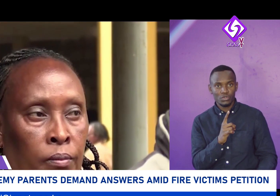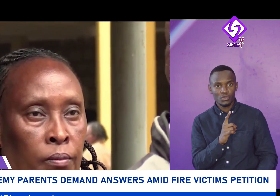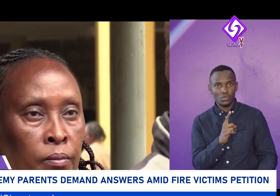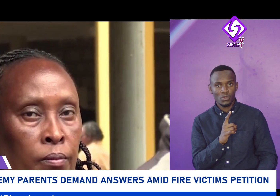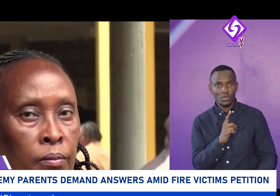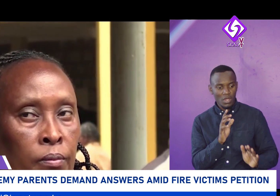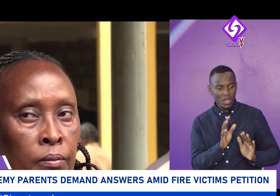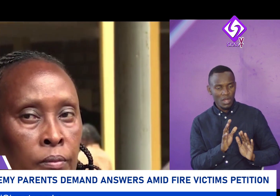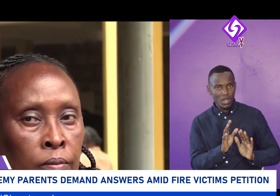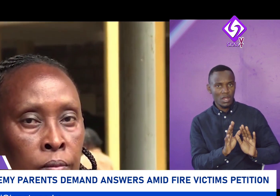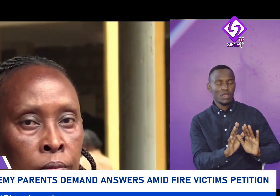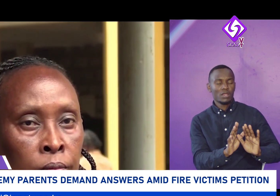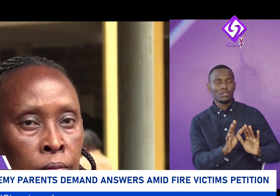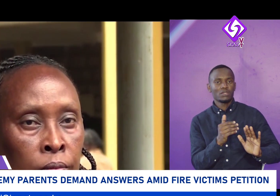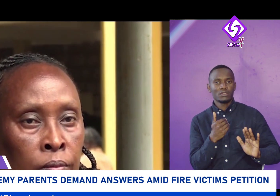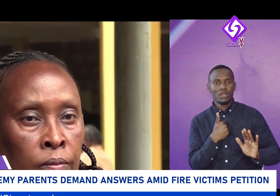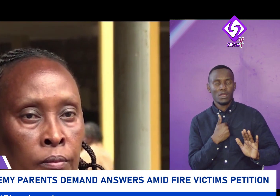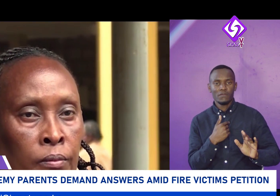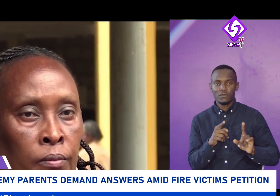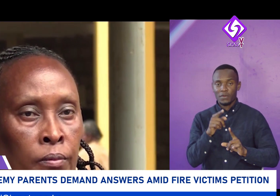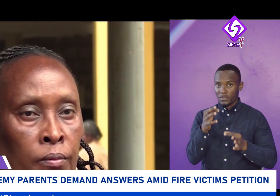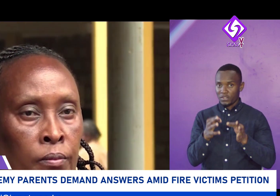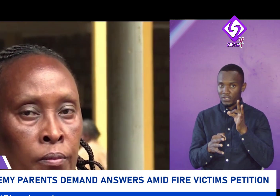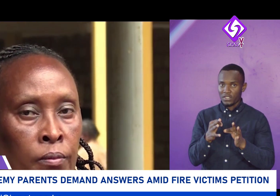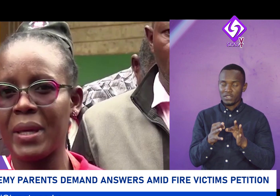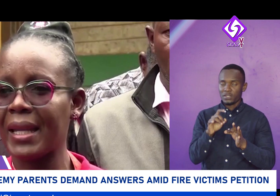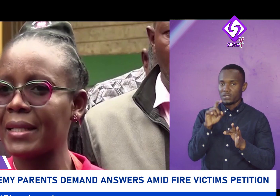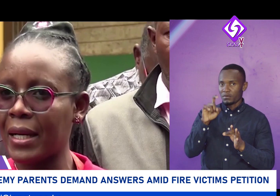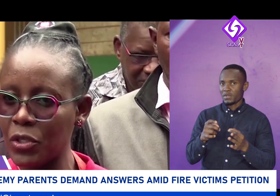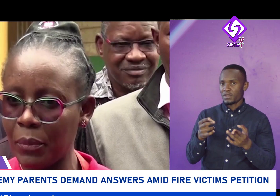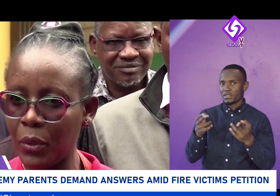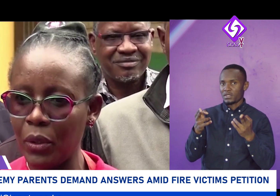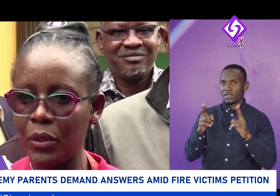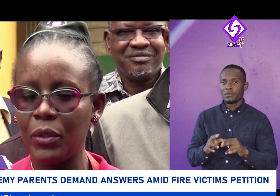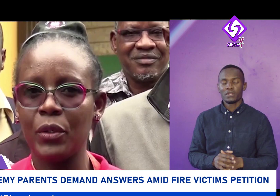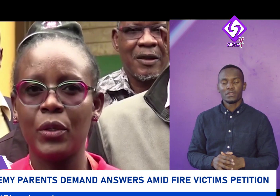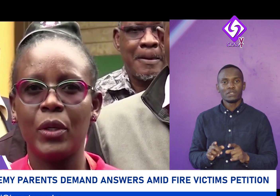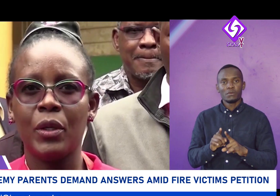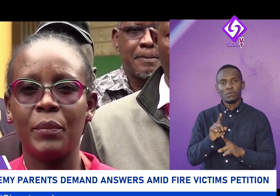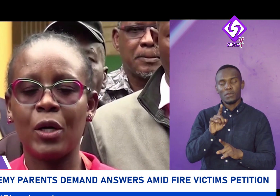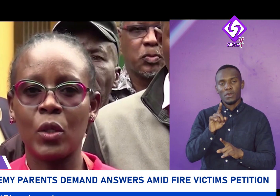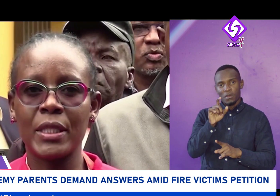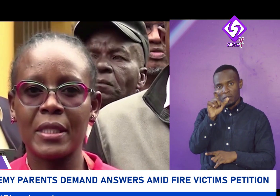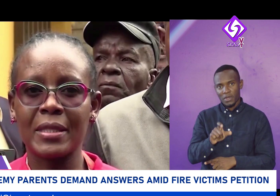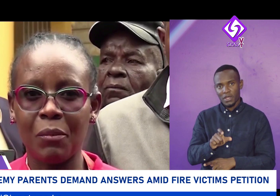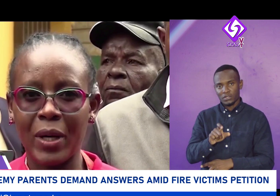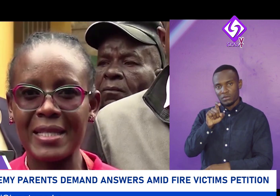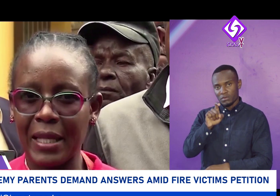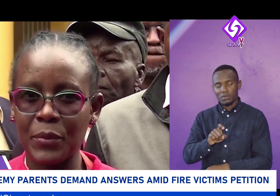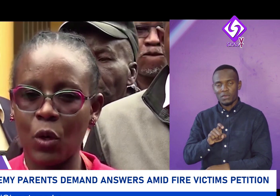to be served. We are convinced that someone should be held accountable because someone slept on